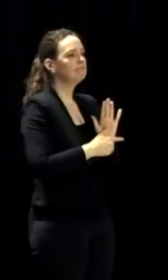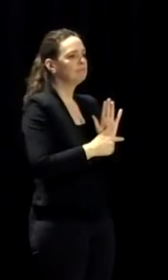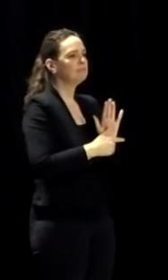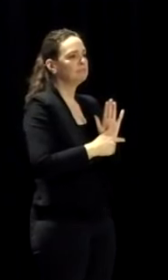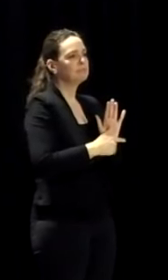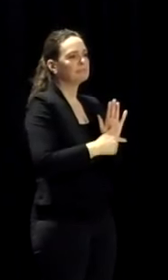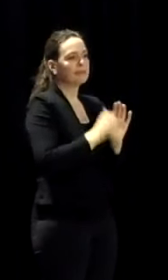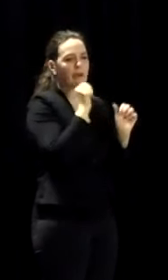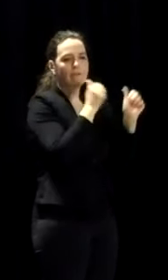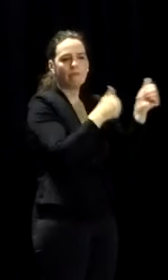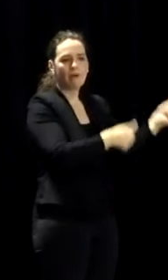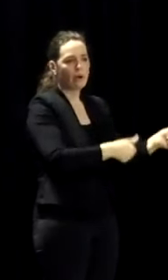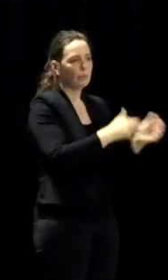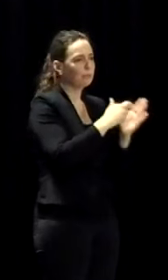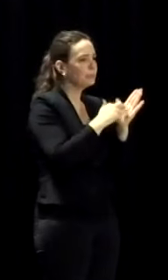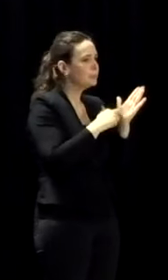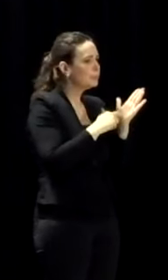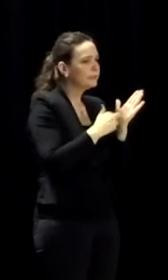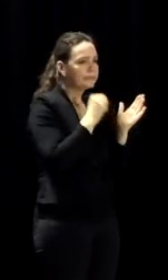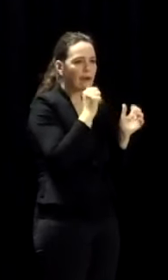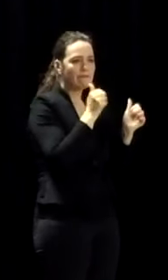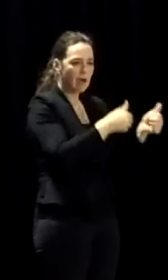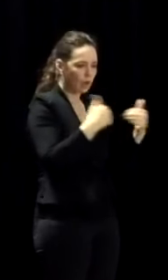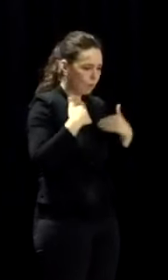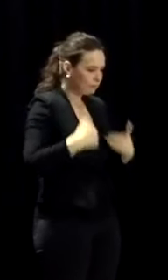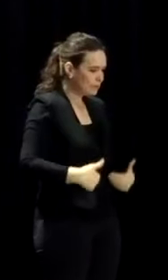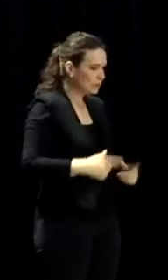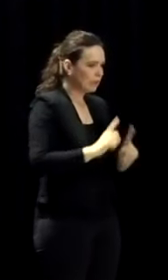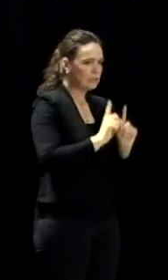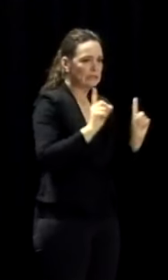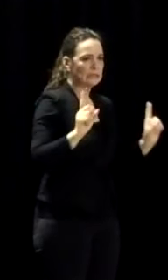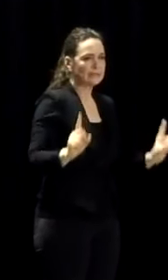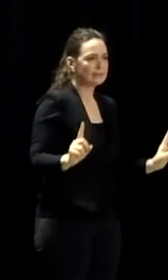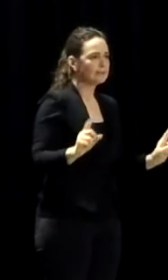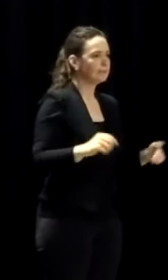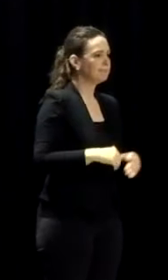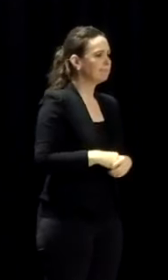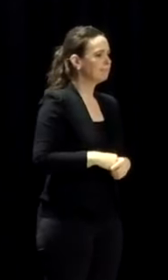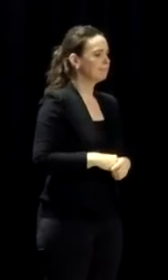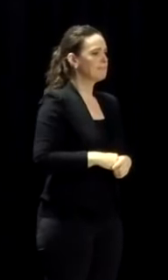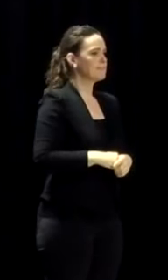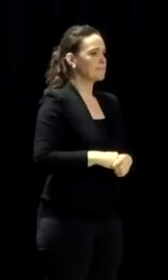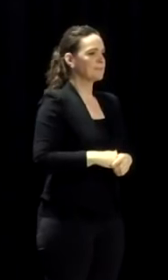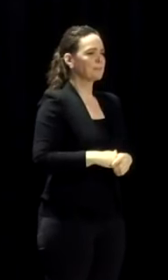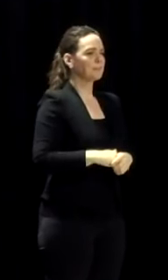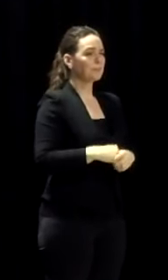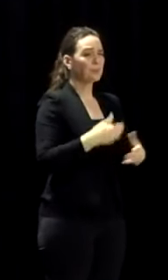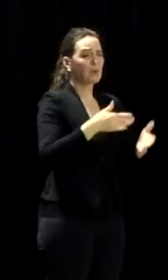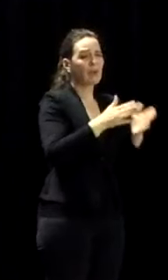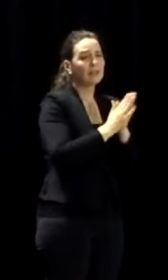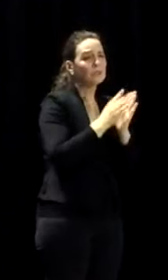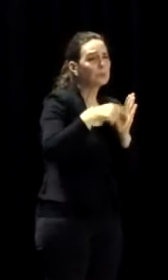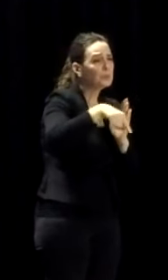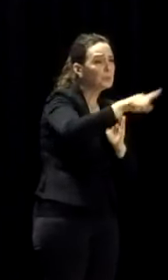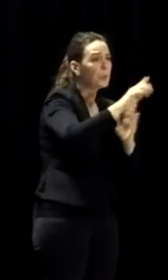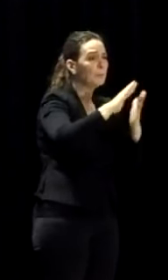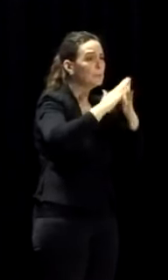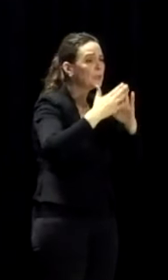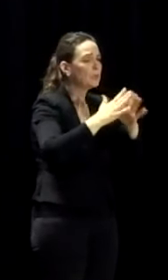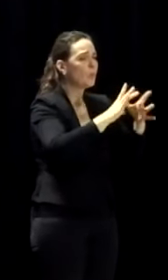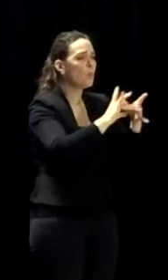those types of situations, now in these, we are asking for people's cooperation. And from what